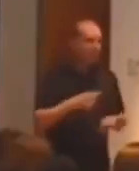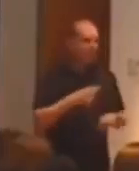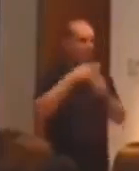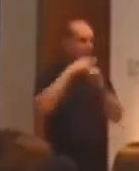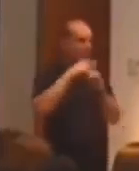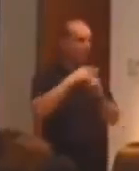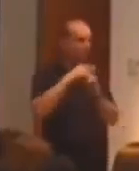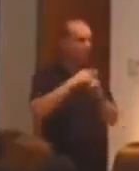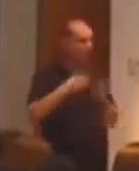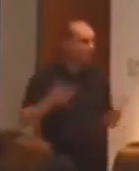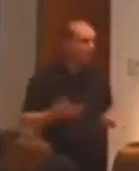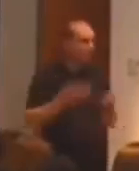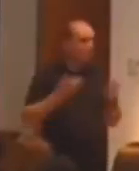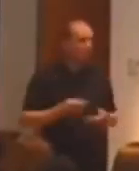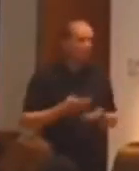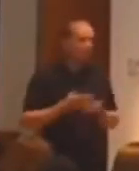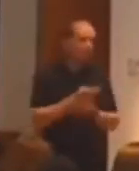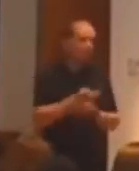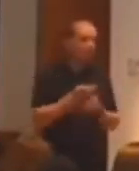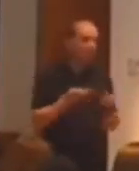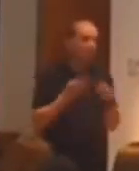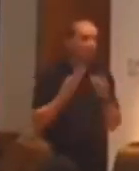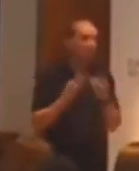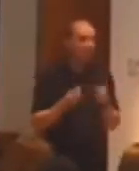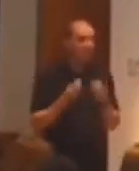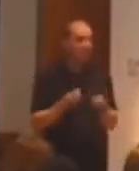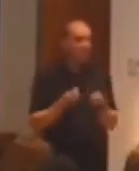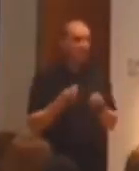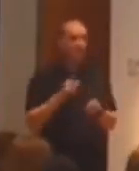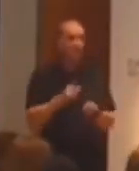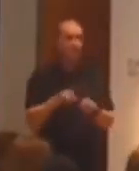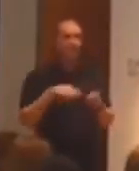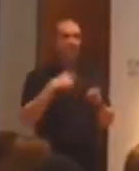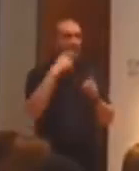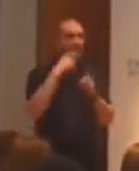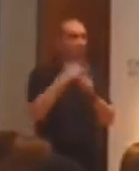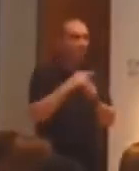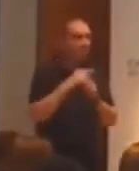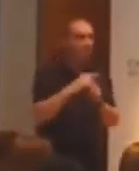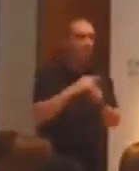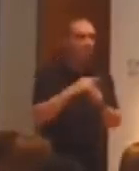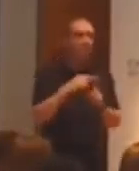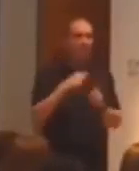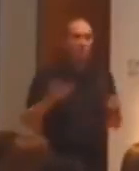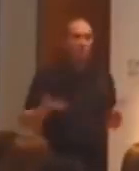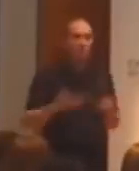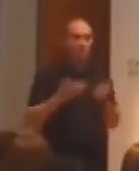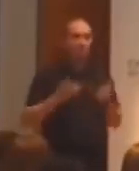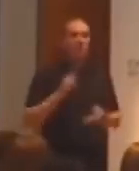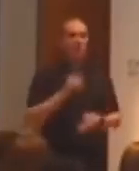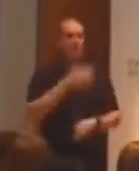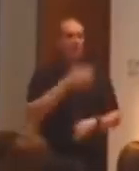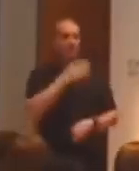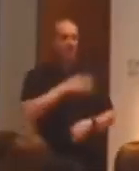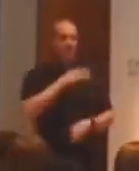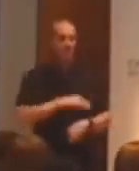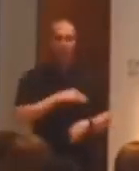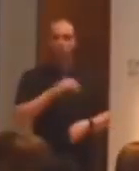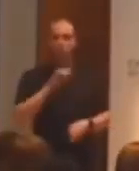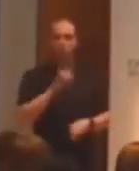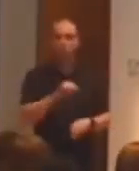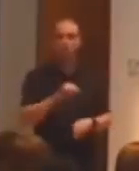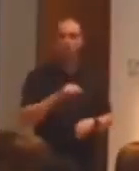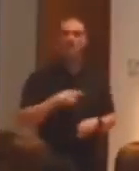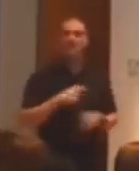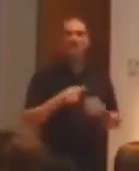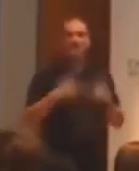materials. It is positively promoted as something beneficial and helpful. Different genres of pornography are also